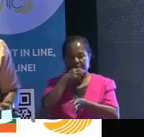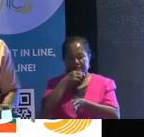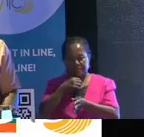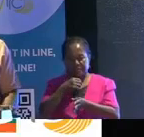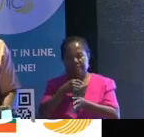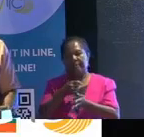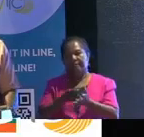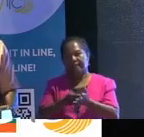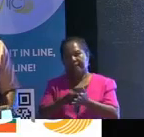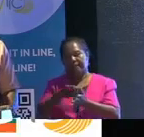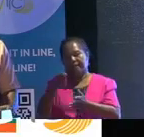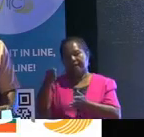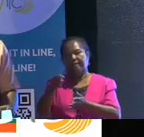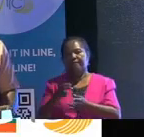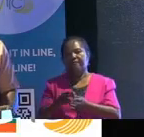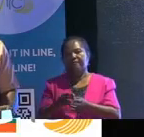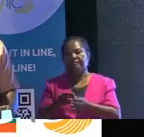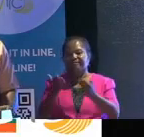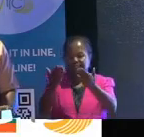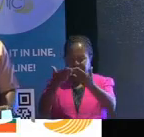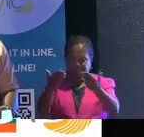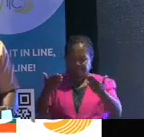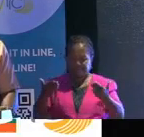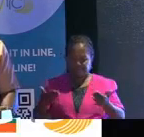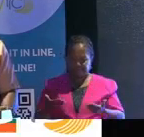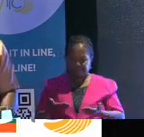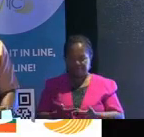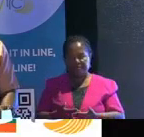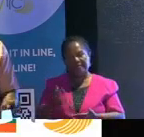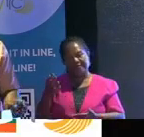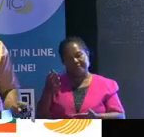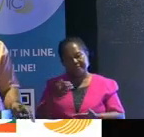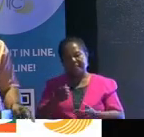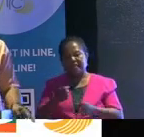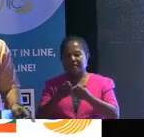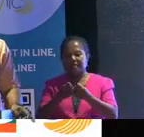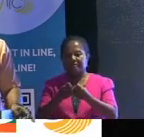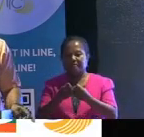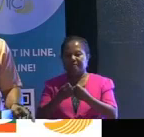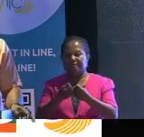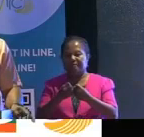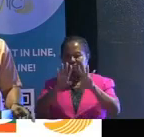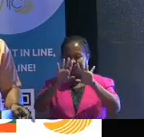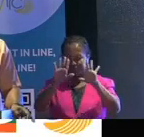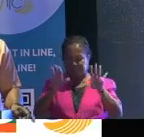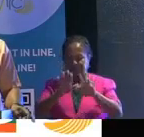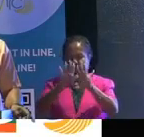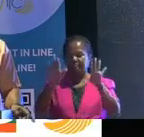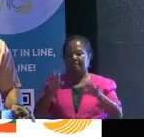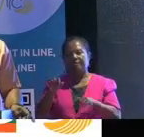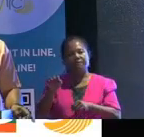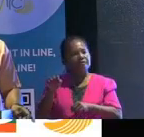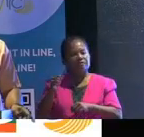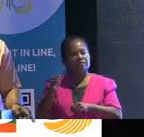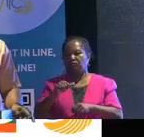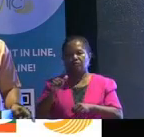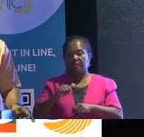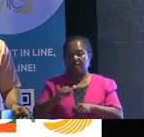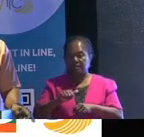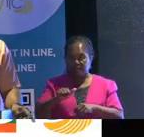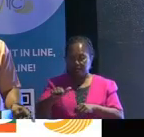leave first and they go to their province just to take a break. However, if you don't use it